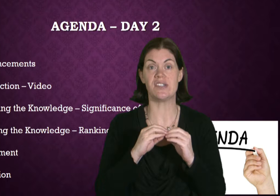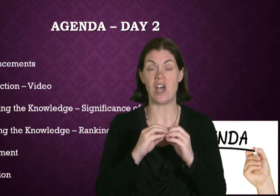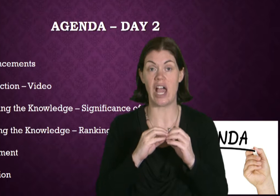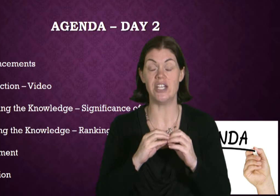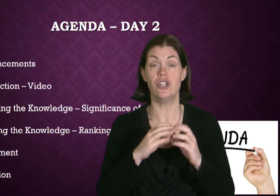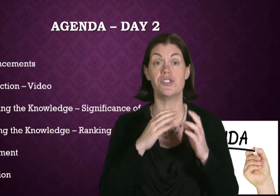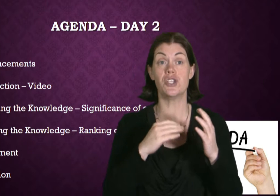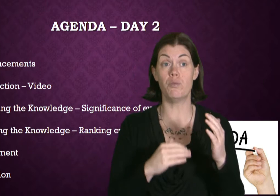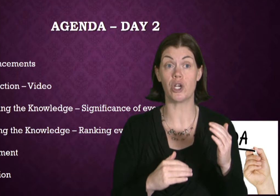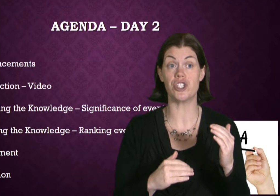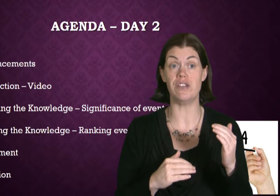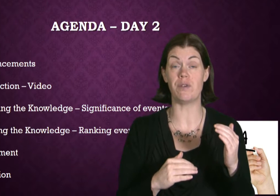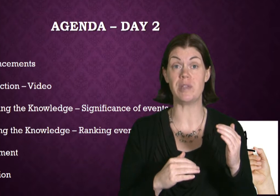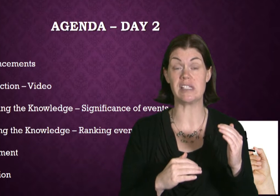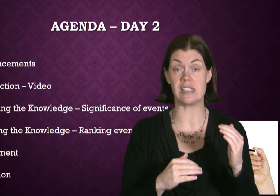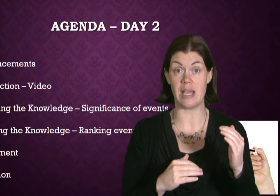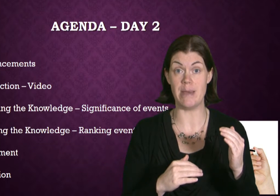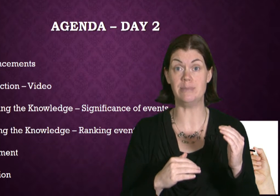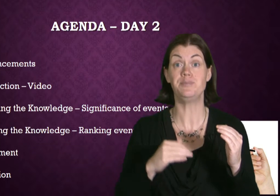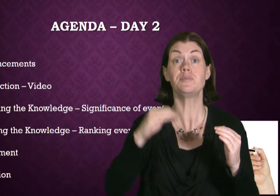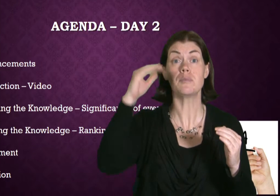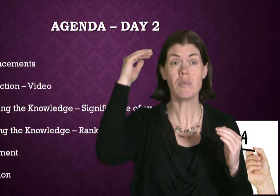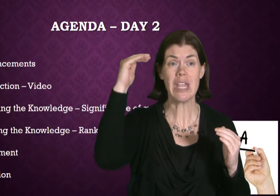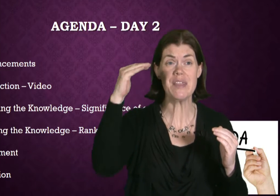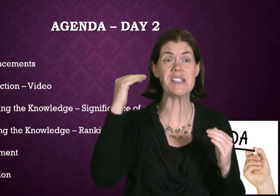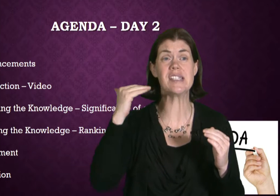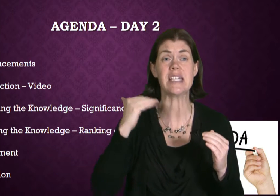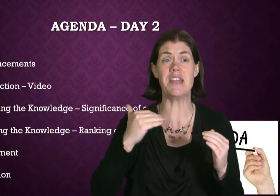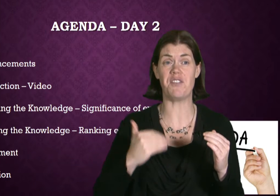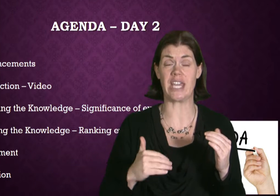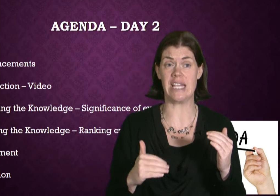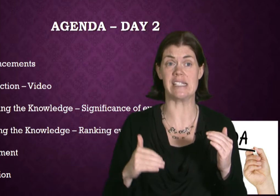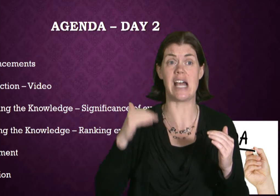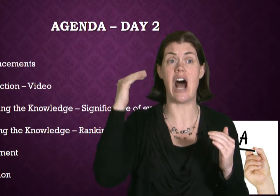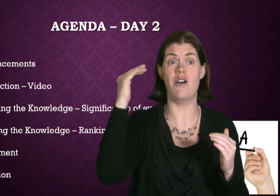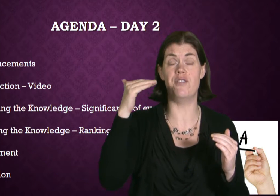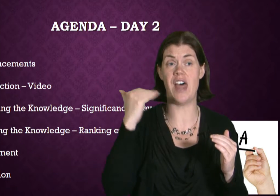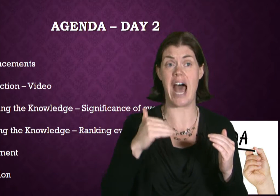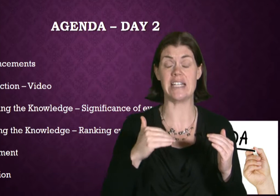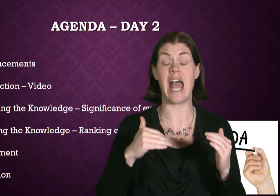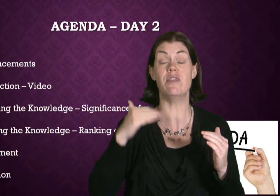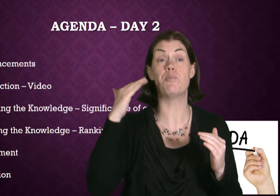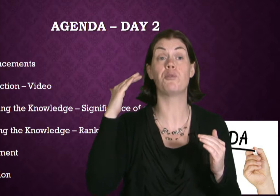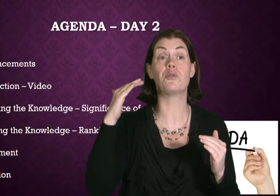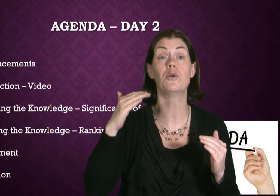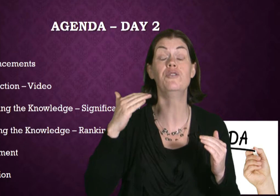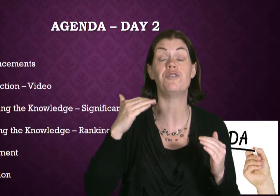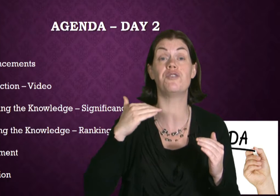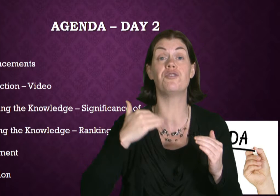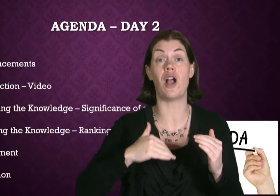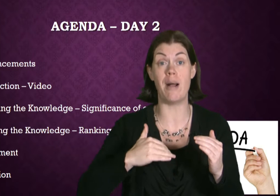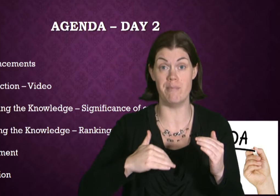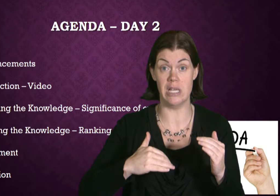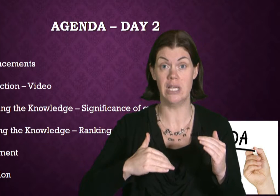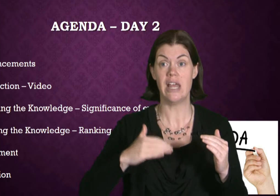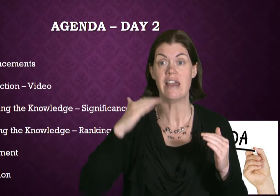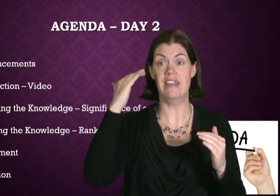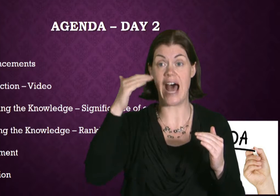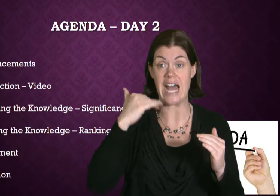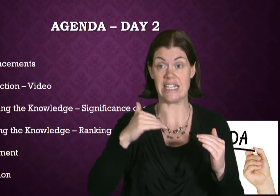to decide using the worksheet from the assignment the significance of that and the proof